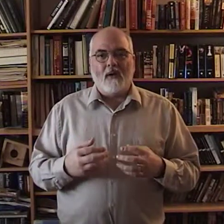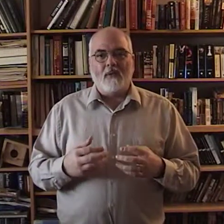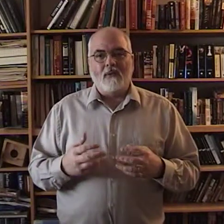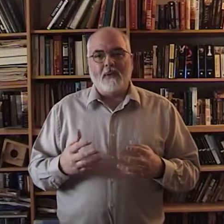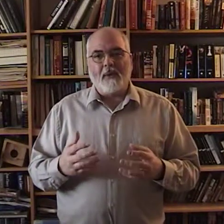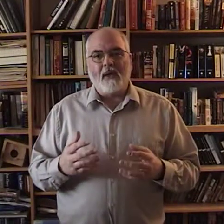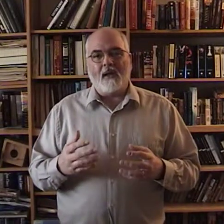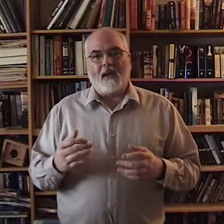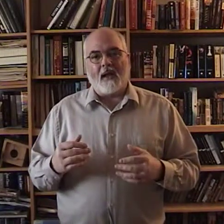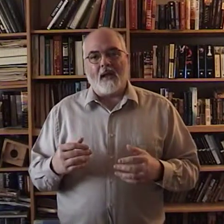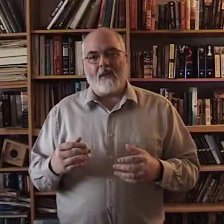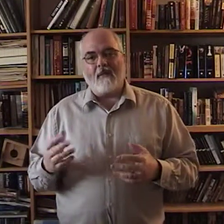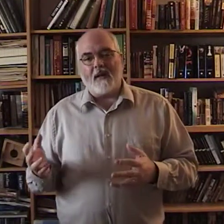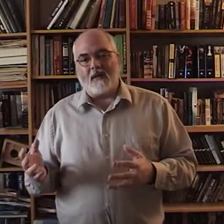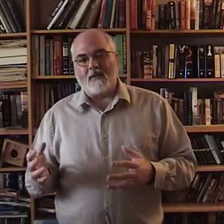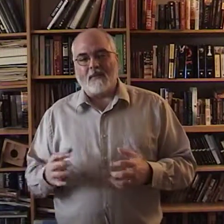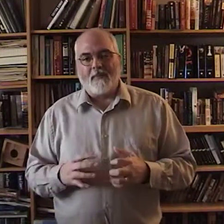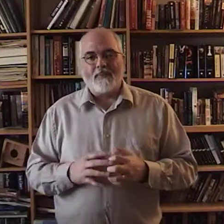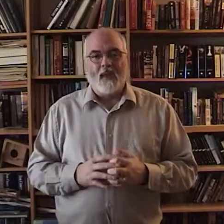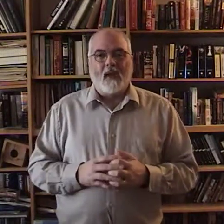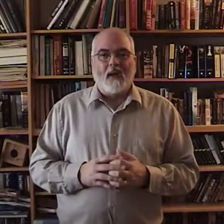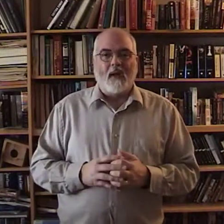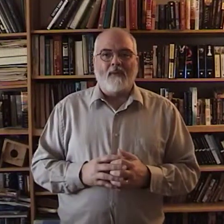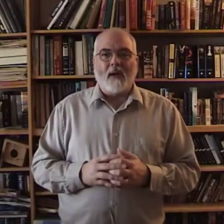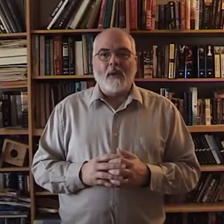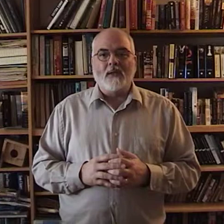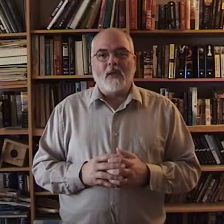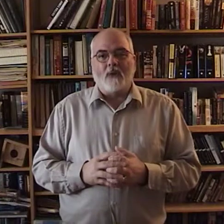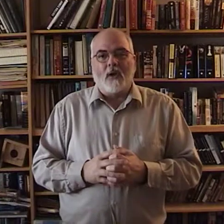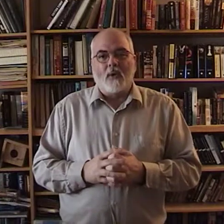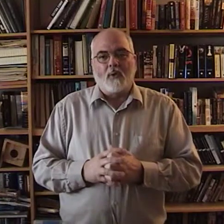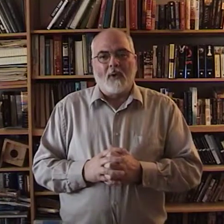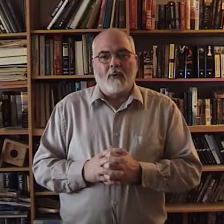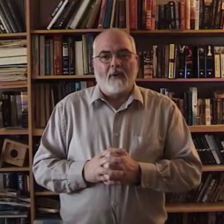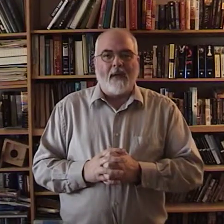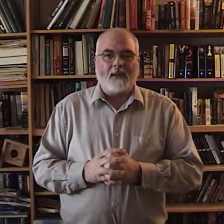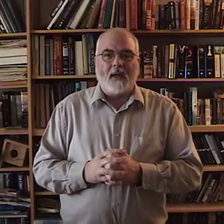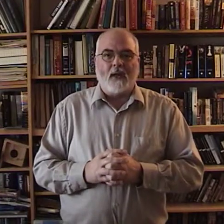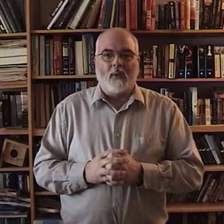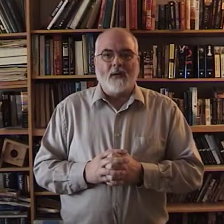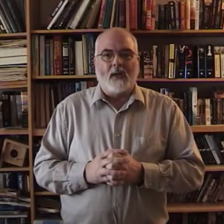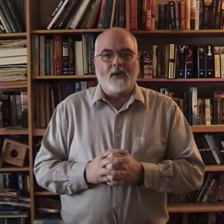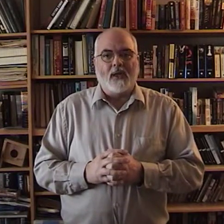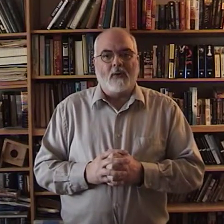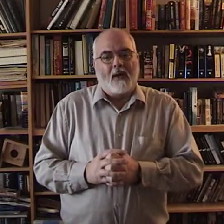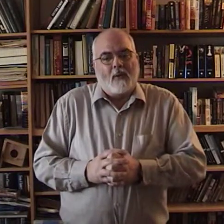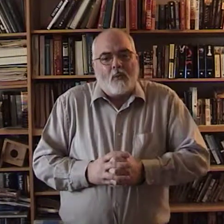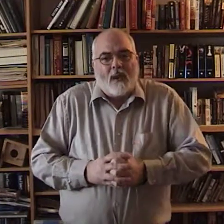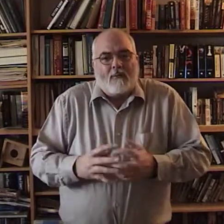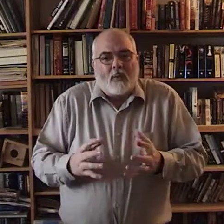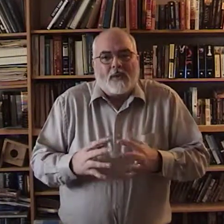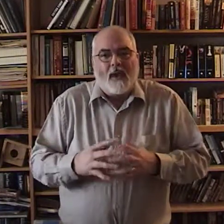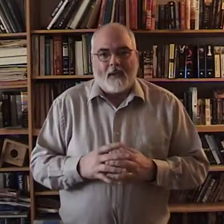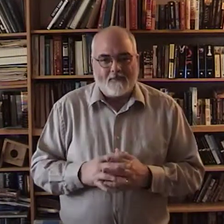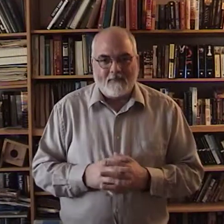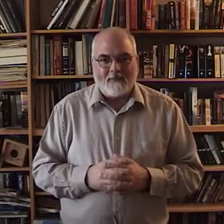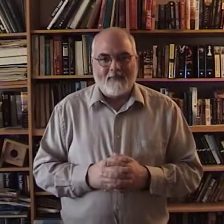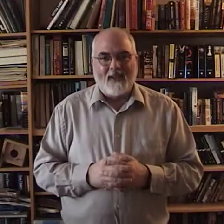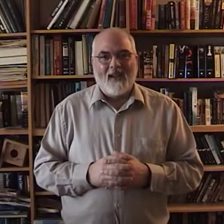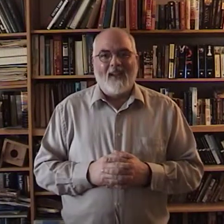don't speak like this. In fact, we can run our words really, really fast together and we still understand whatever we're saying.